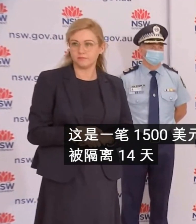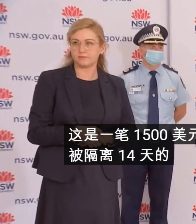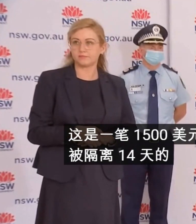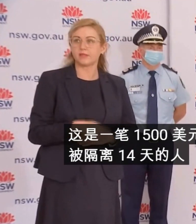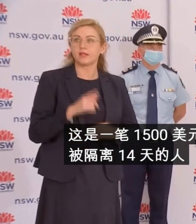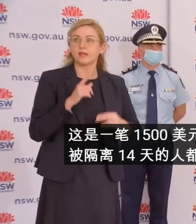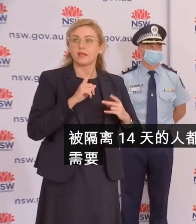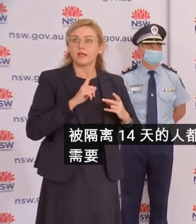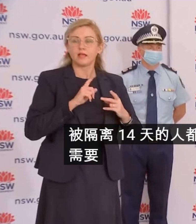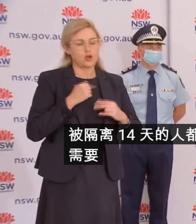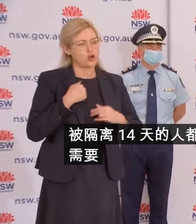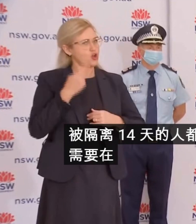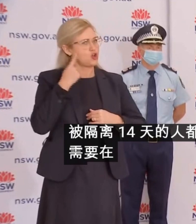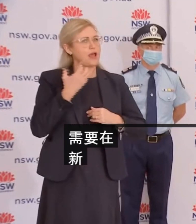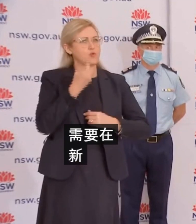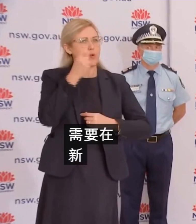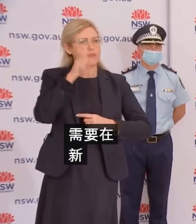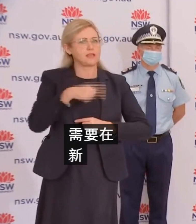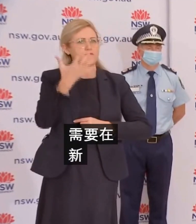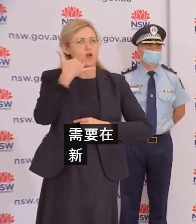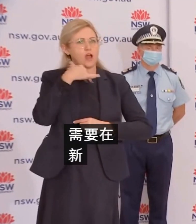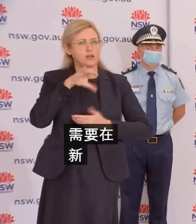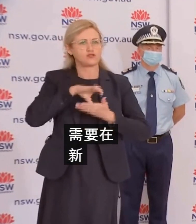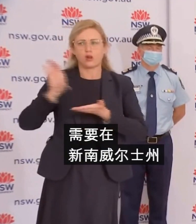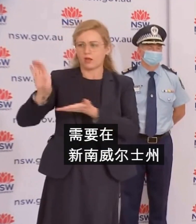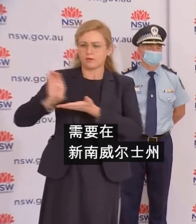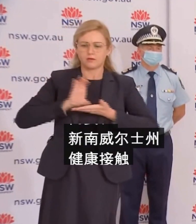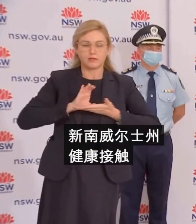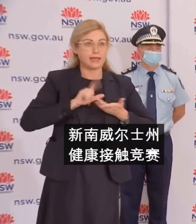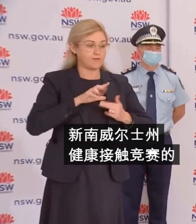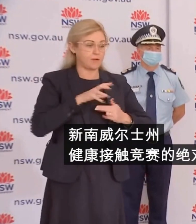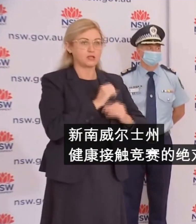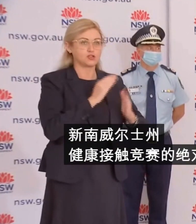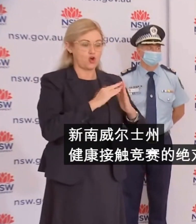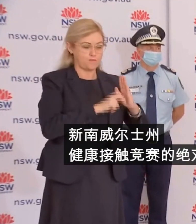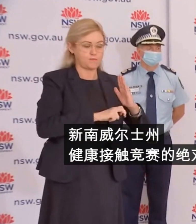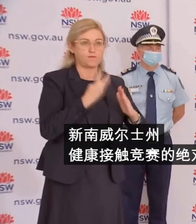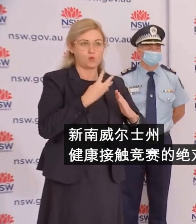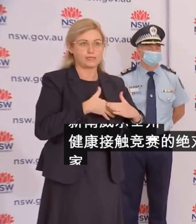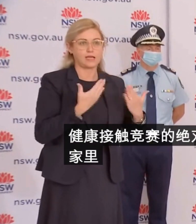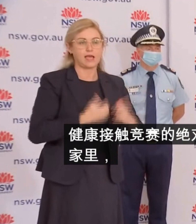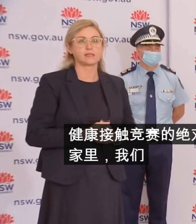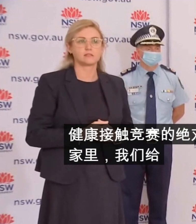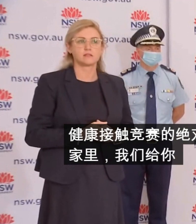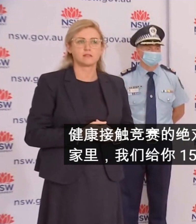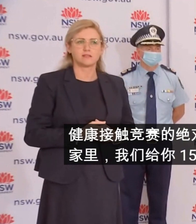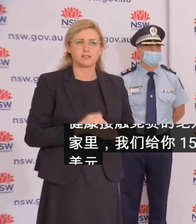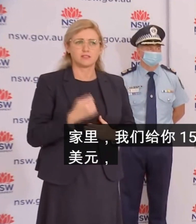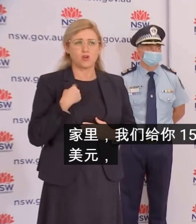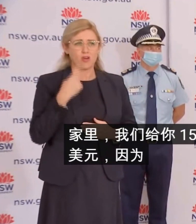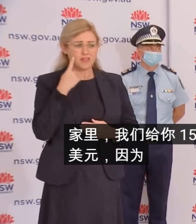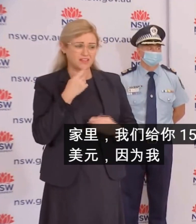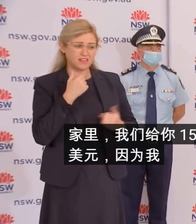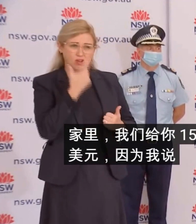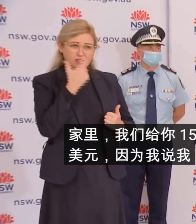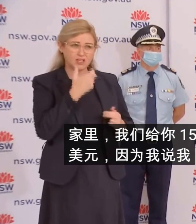isolated for 14 days. Is that something that needs to be on the absolute checklist for New South Wales Health contact tracers to say, please stay home, we're giving you